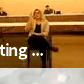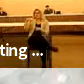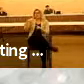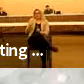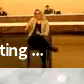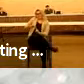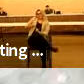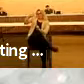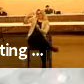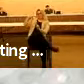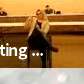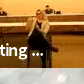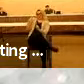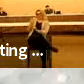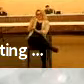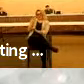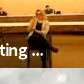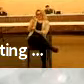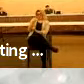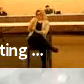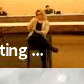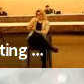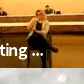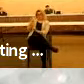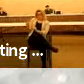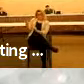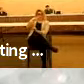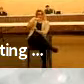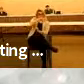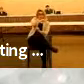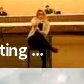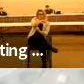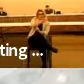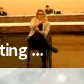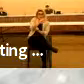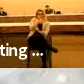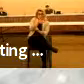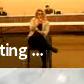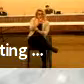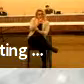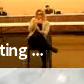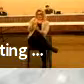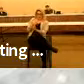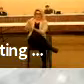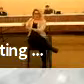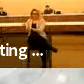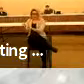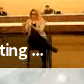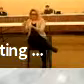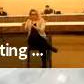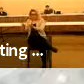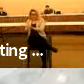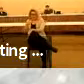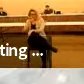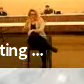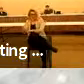hearing. So if we could go back to that when this one's done, I'd appreciate it. On this one, I just got one comment. This is